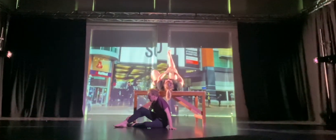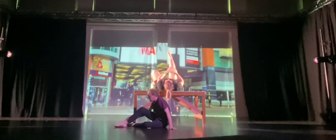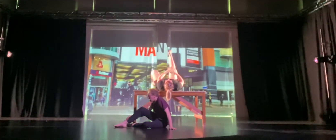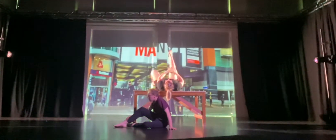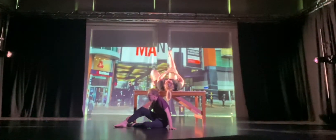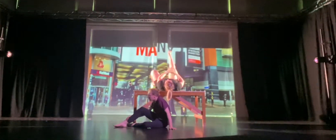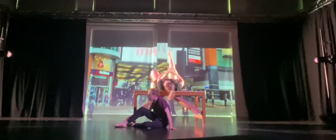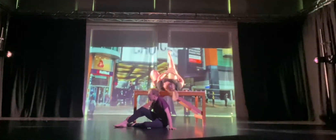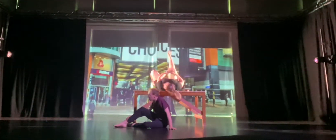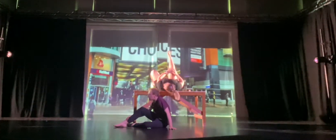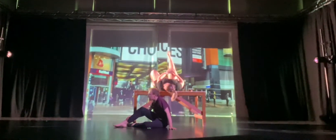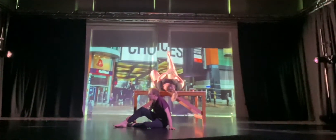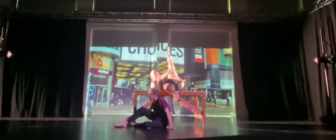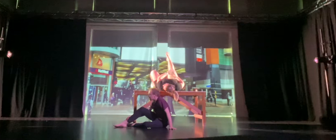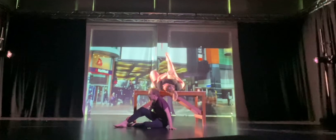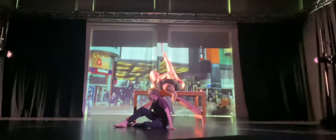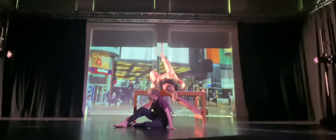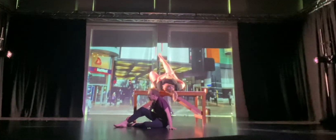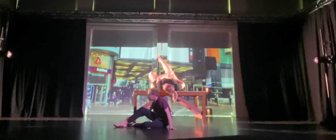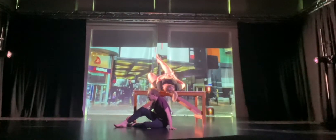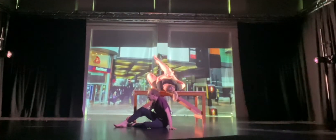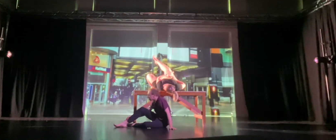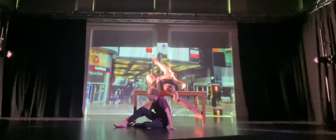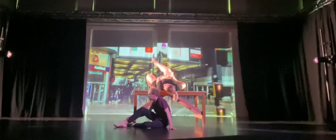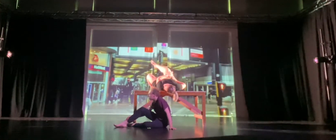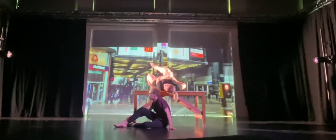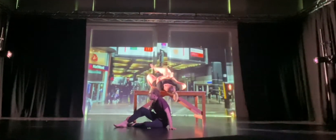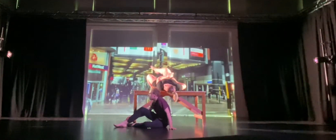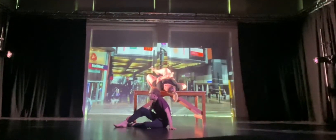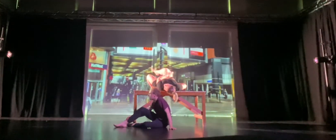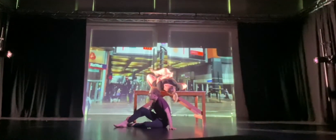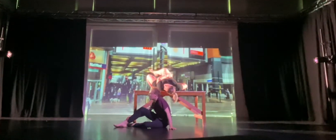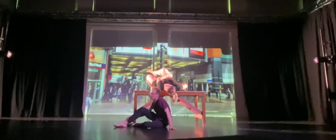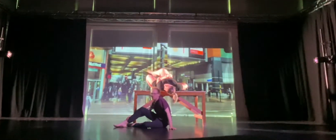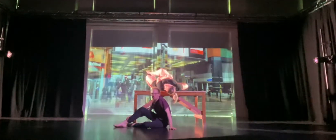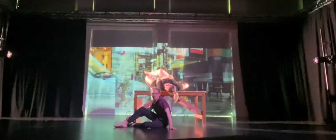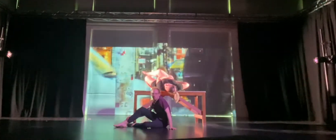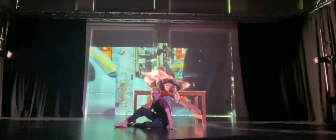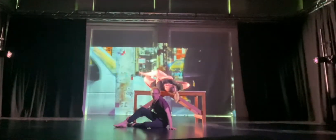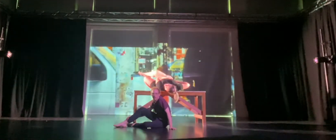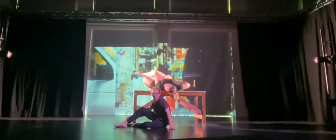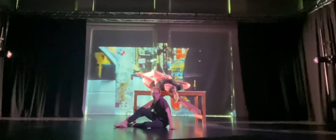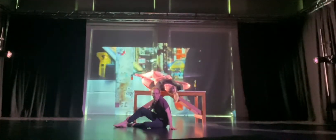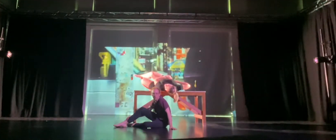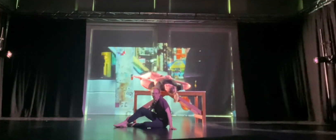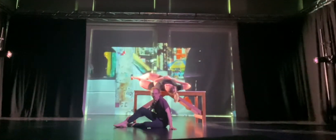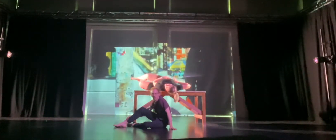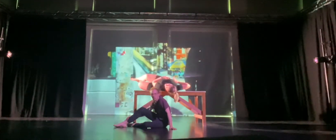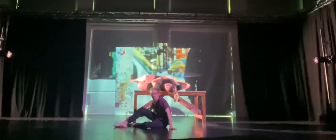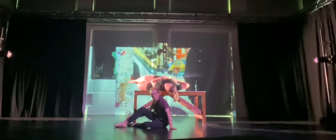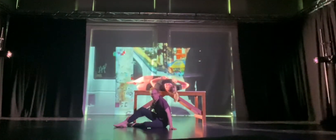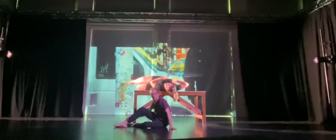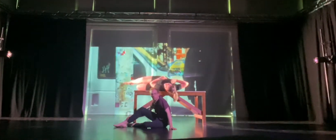I think it's about appreciating the little things, taking that one step at a